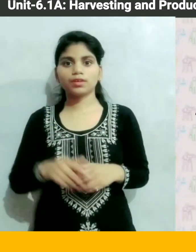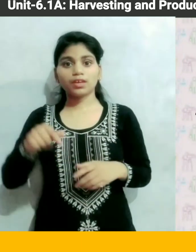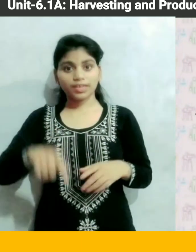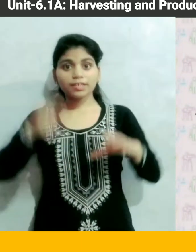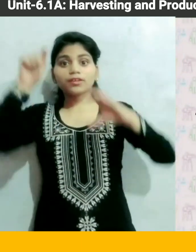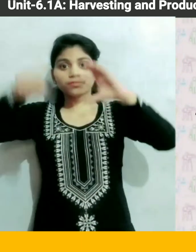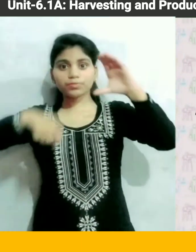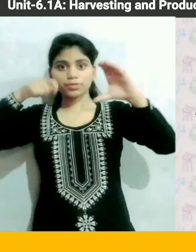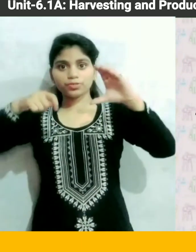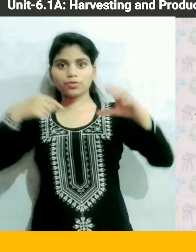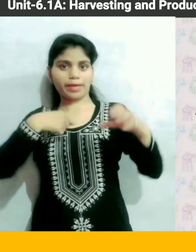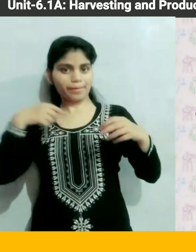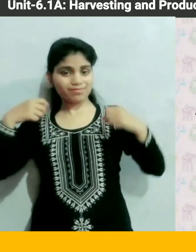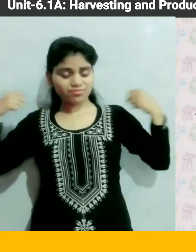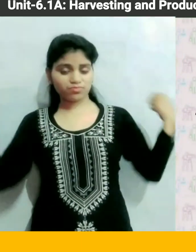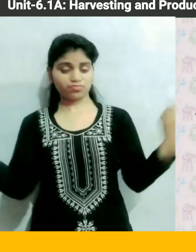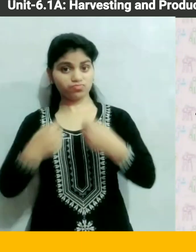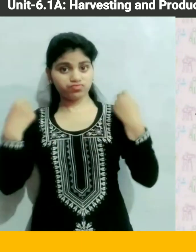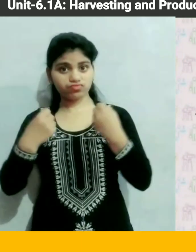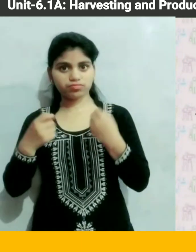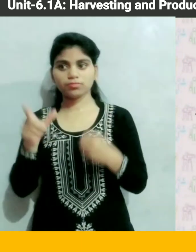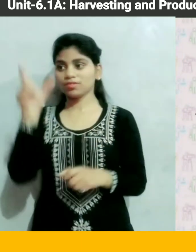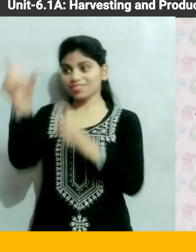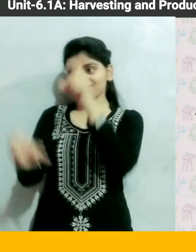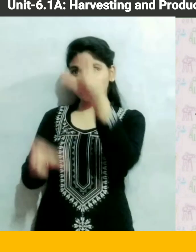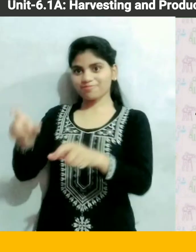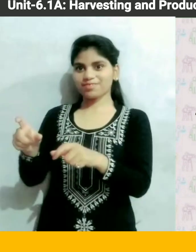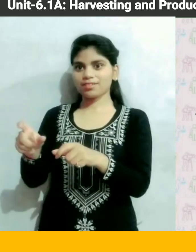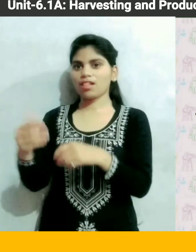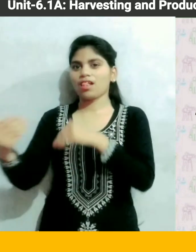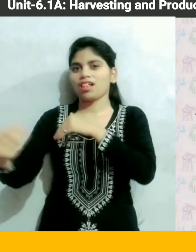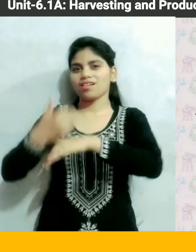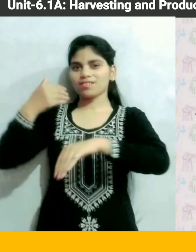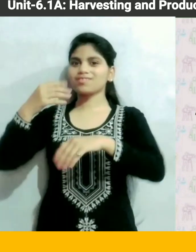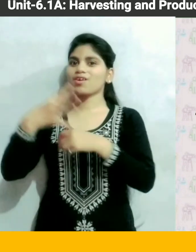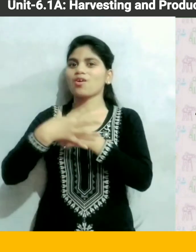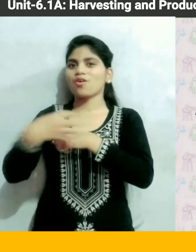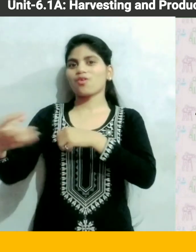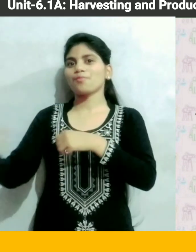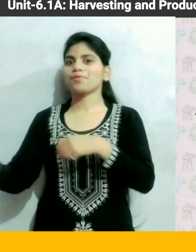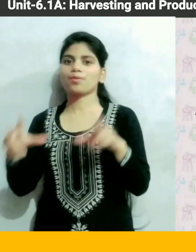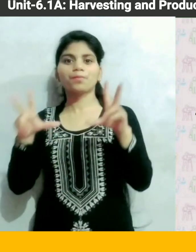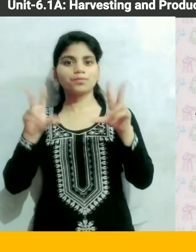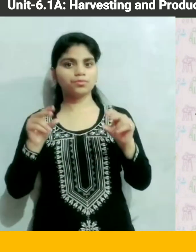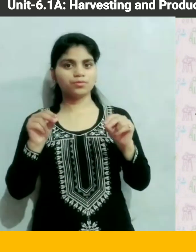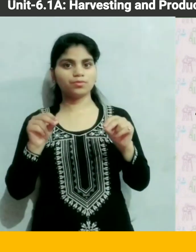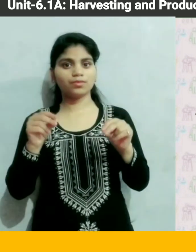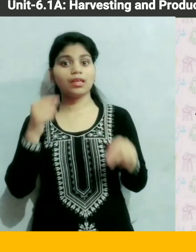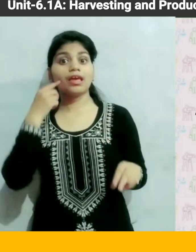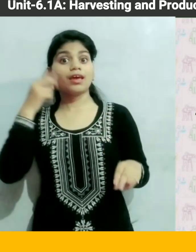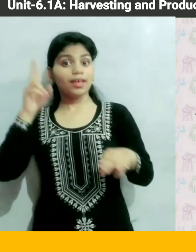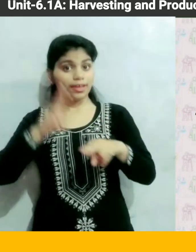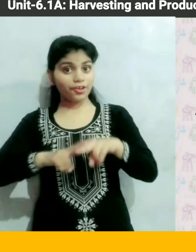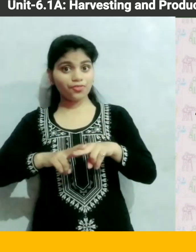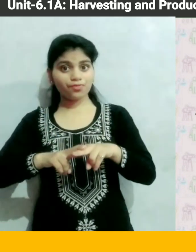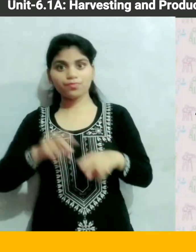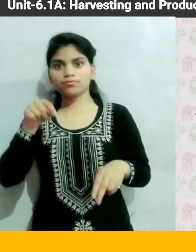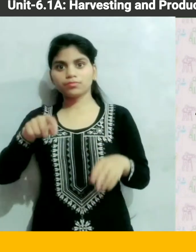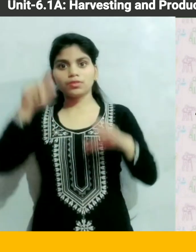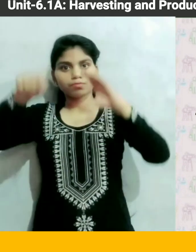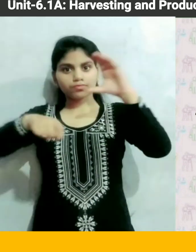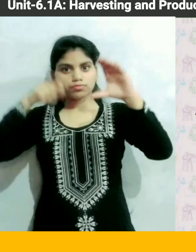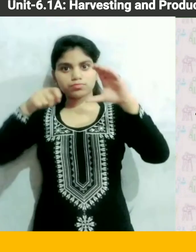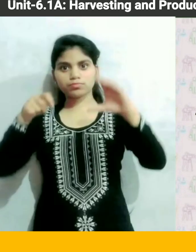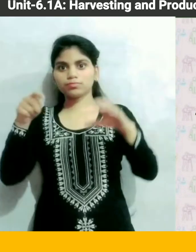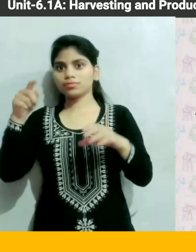Disclaimer: efforts have been made to not to infringe with any copyright. If so, it may